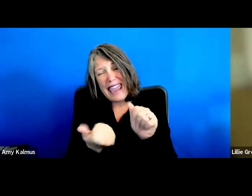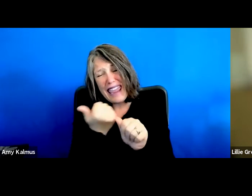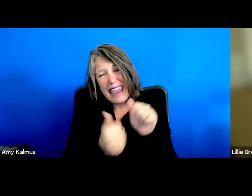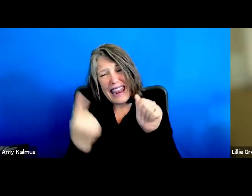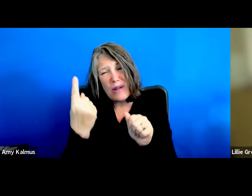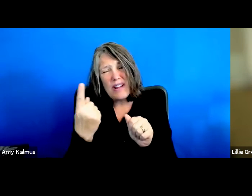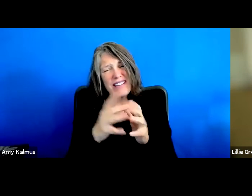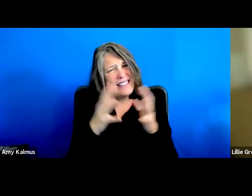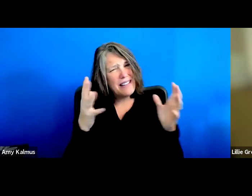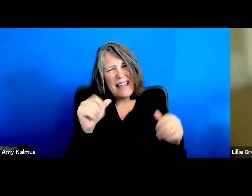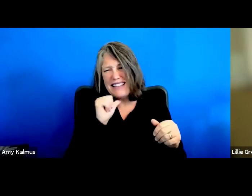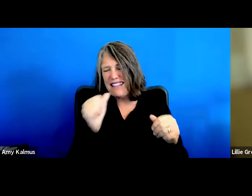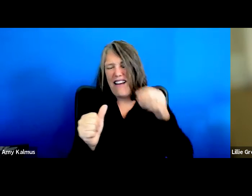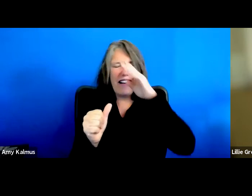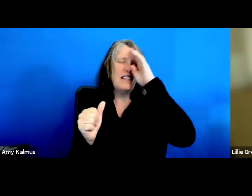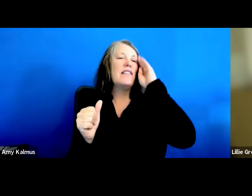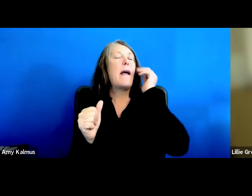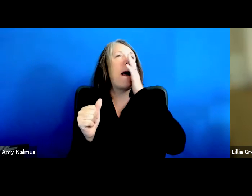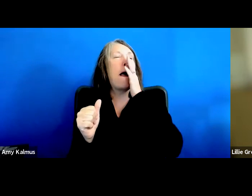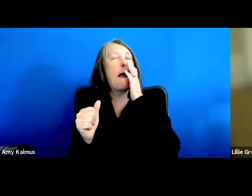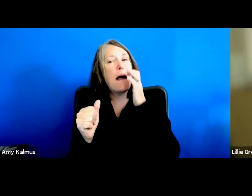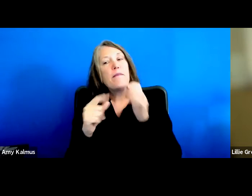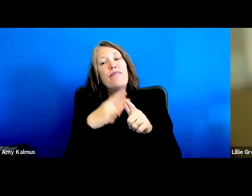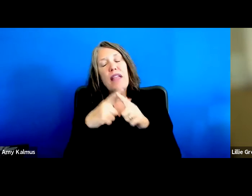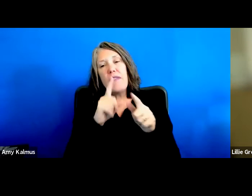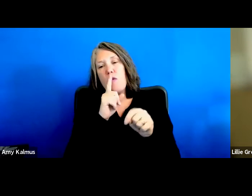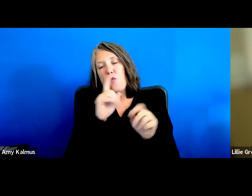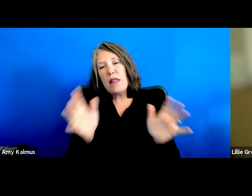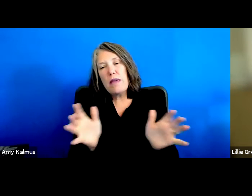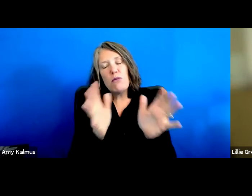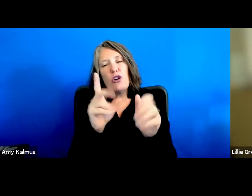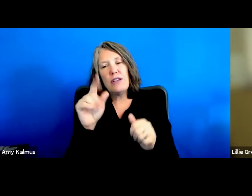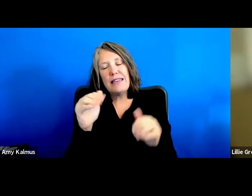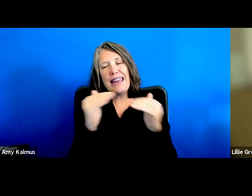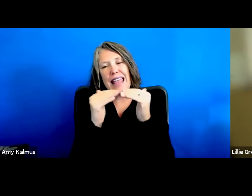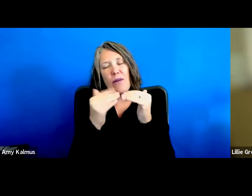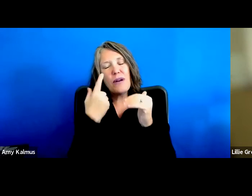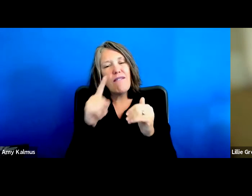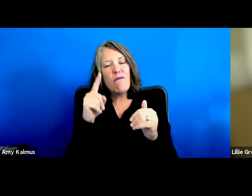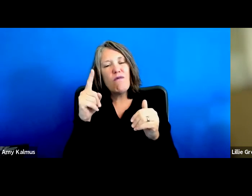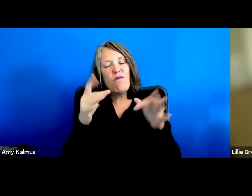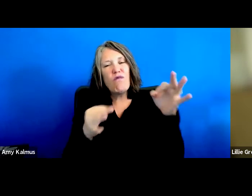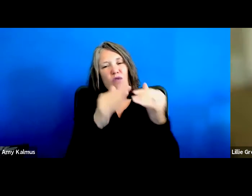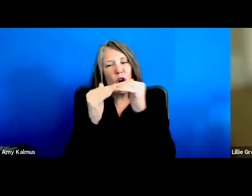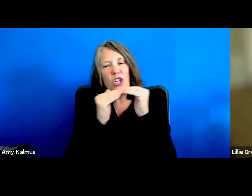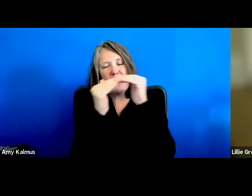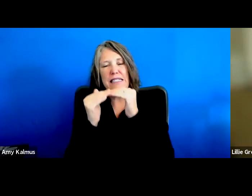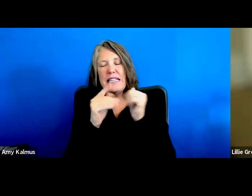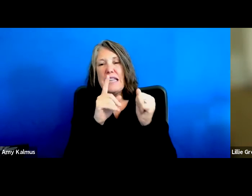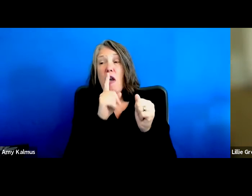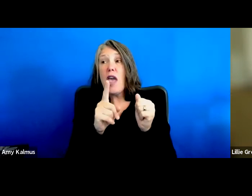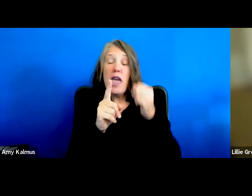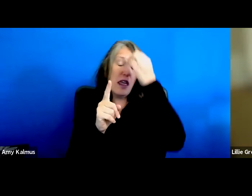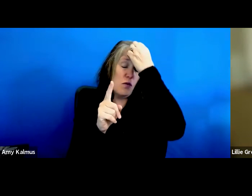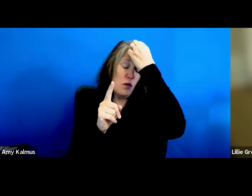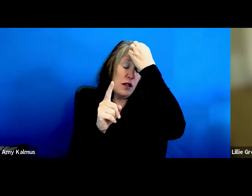lot of it's not. And then really pushing data equity for disability justice and trying to reach outside of the disability